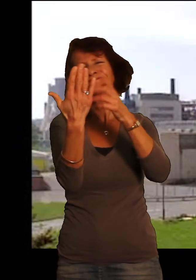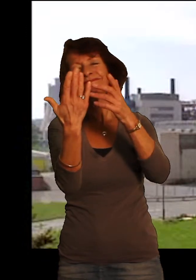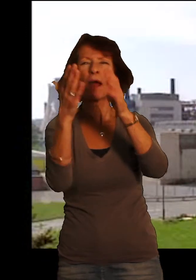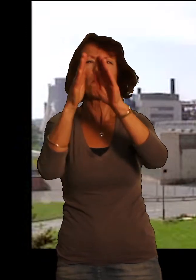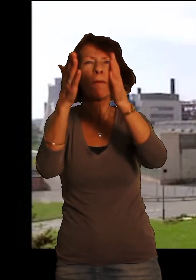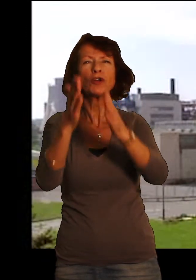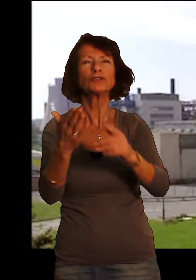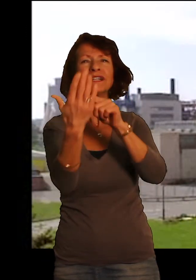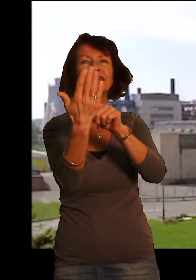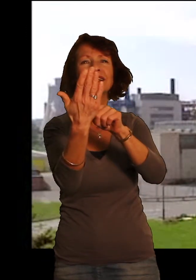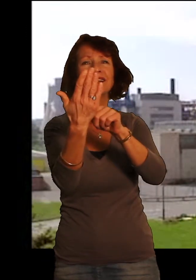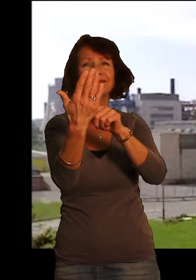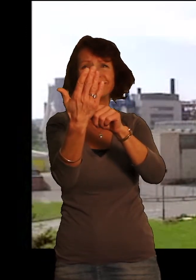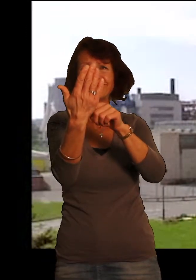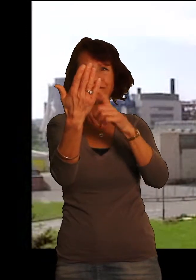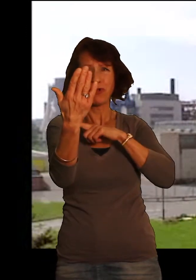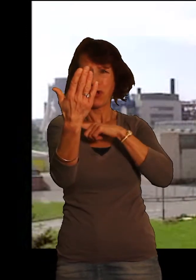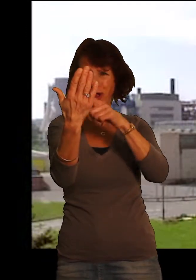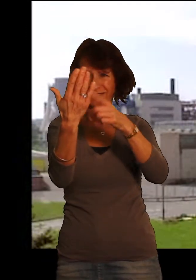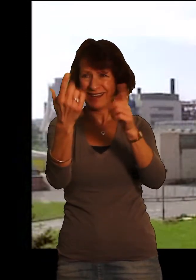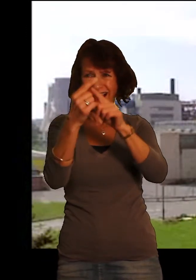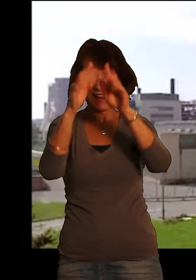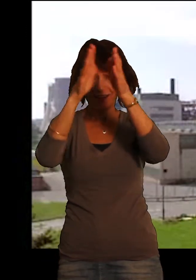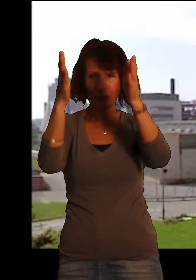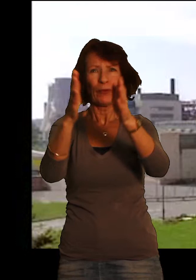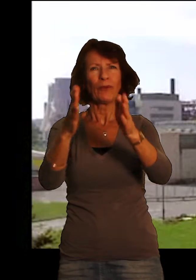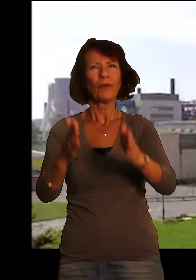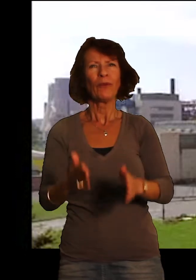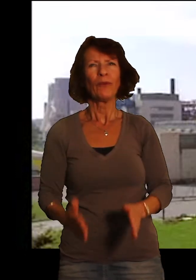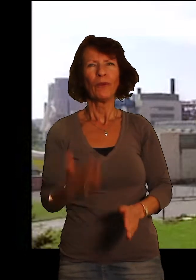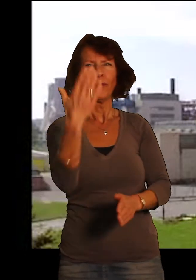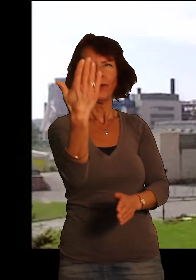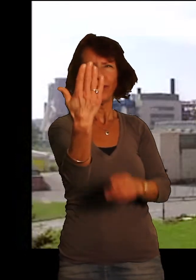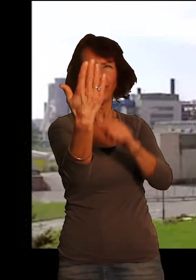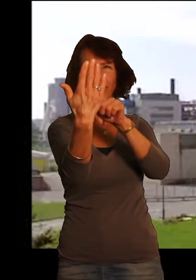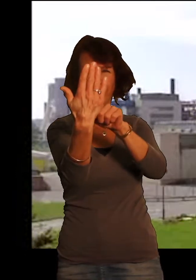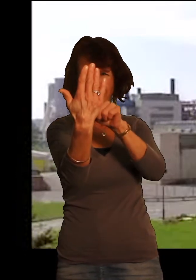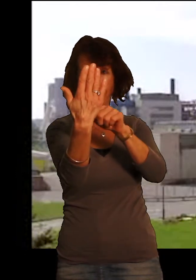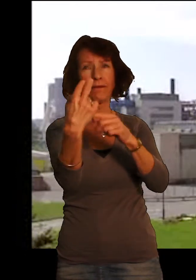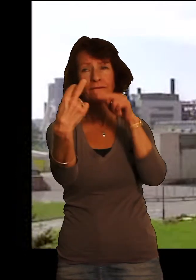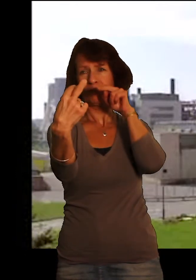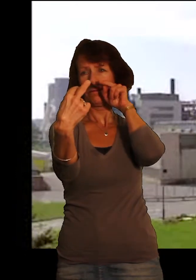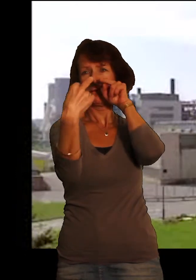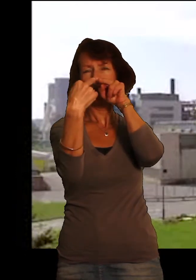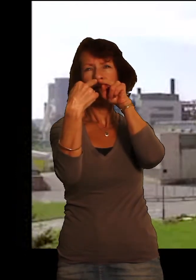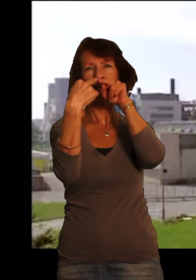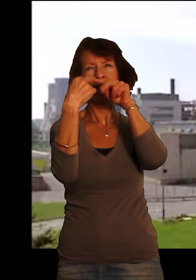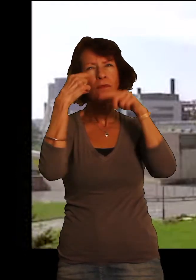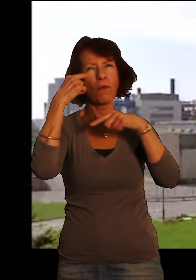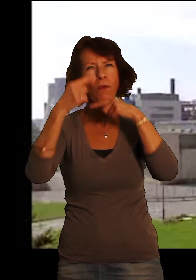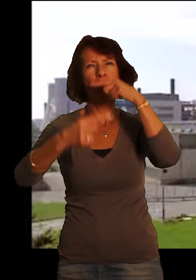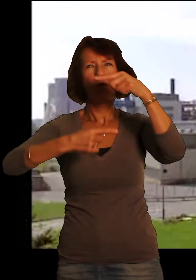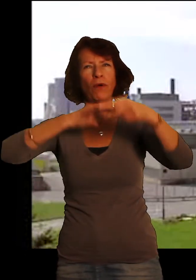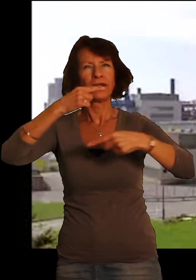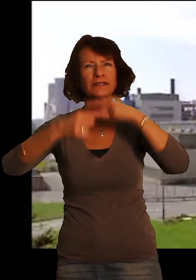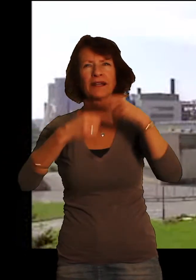1973. At its peak of operation, Calder Hall generated 196 megawatts of electricity,